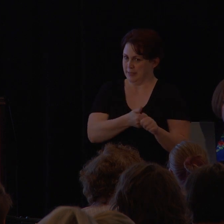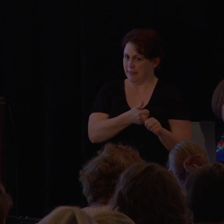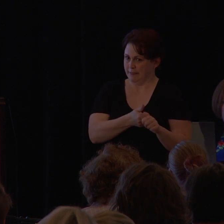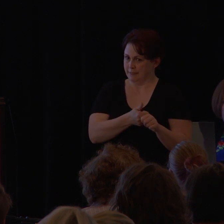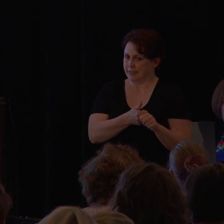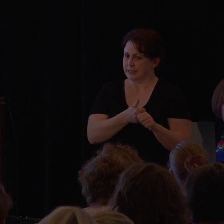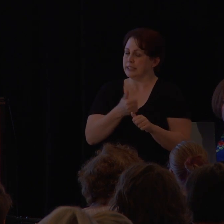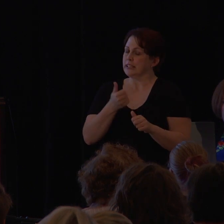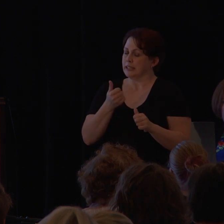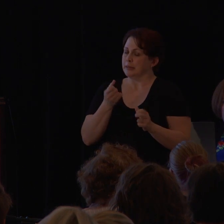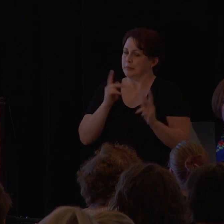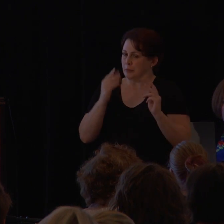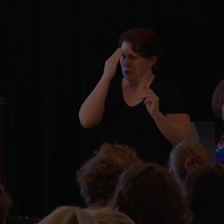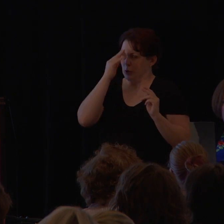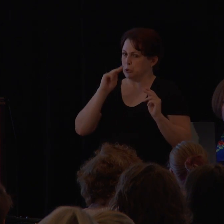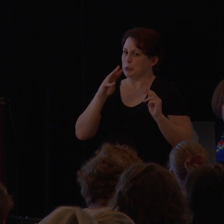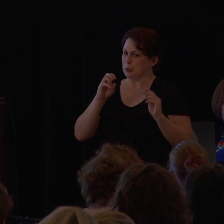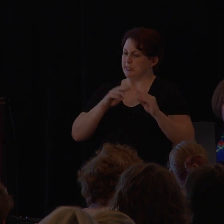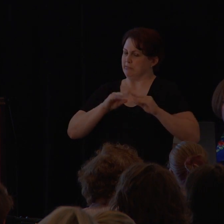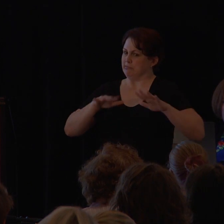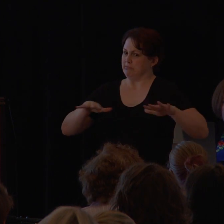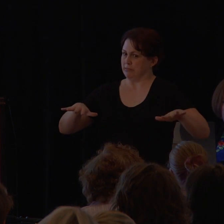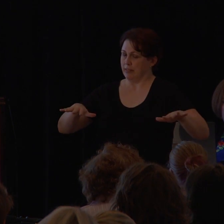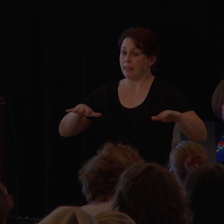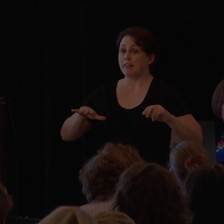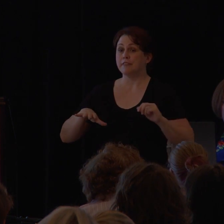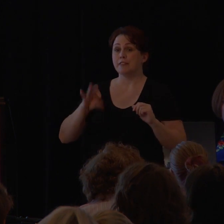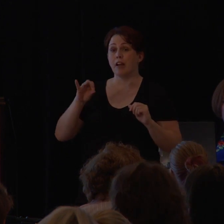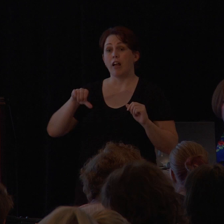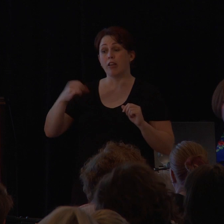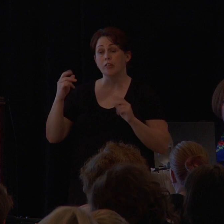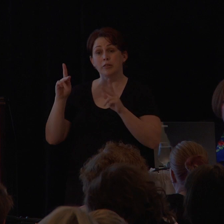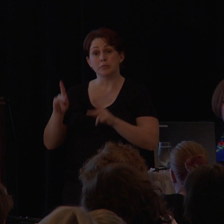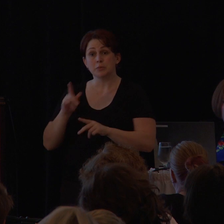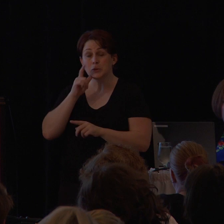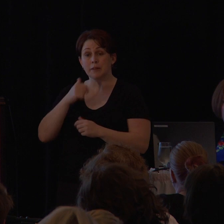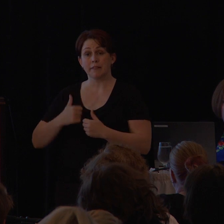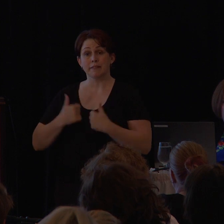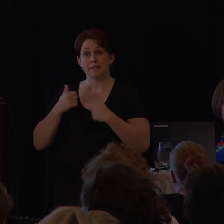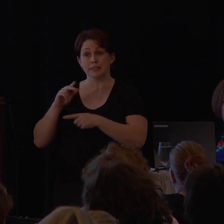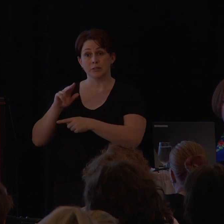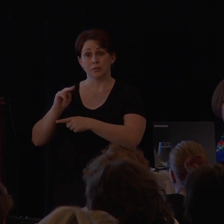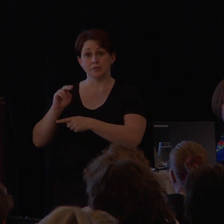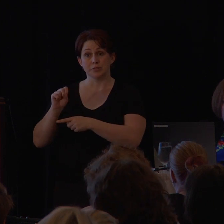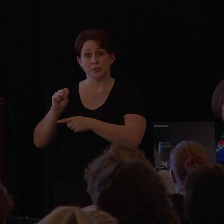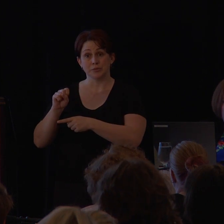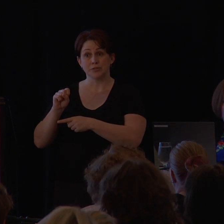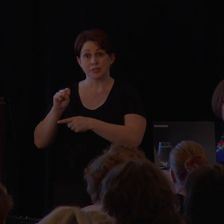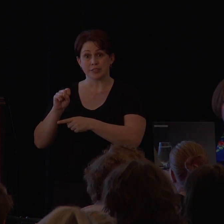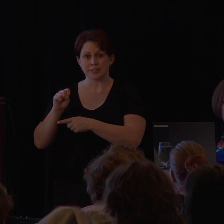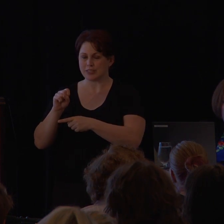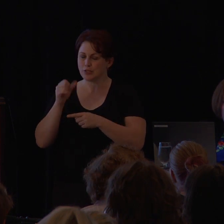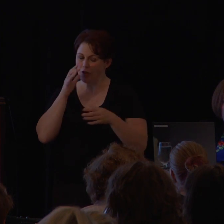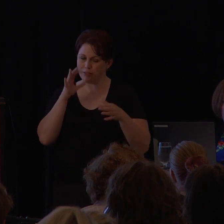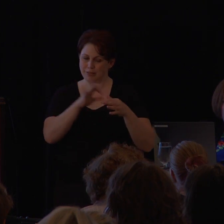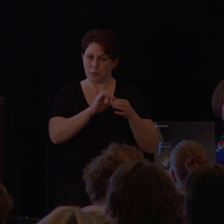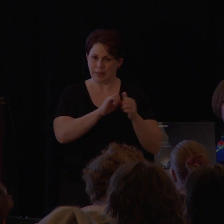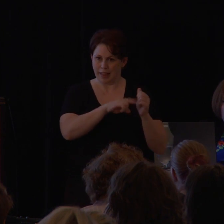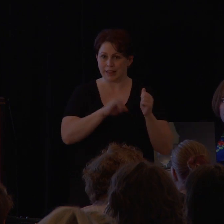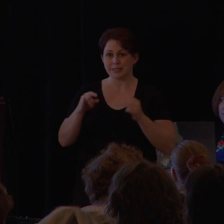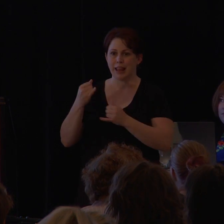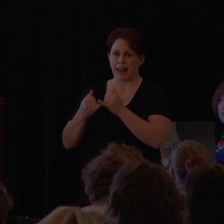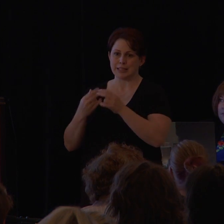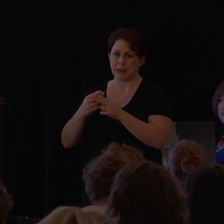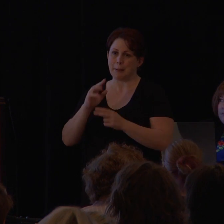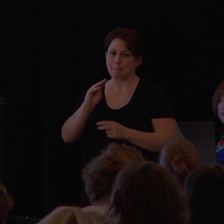Recently, it came to light that a resident of Nova Scotia, unfortunately unconnected, but his last name was